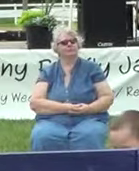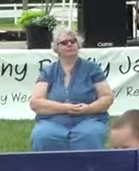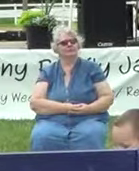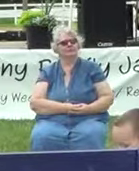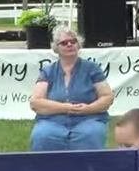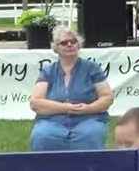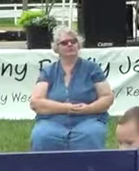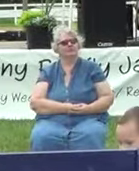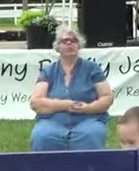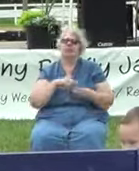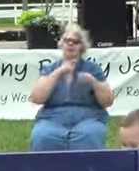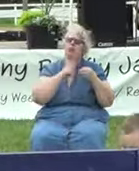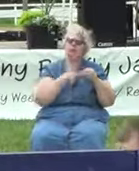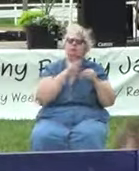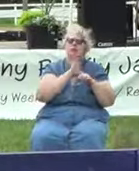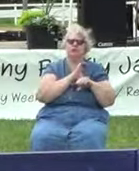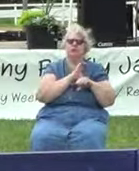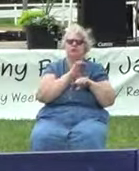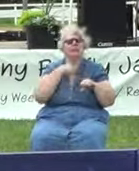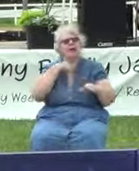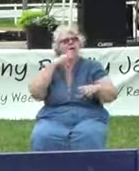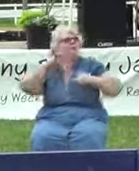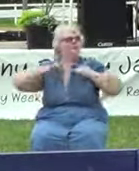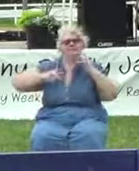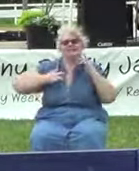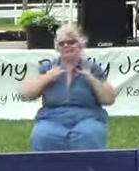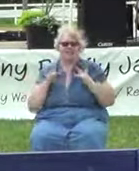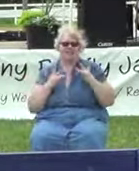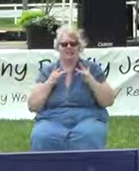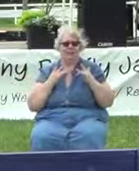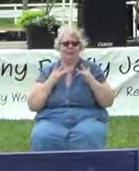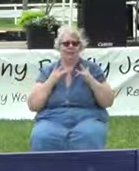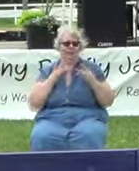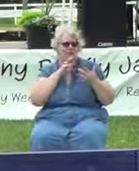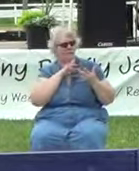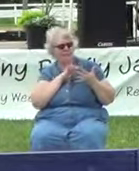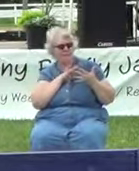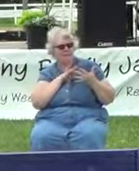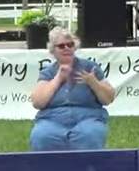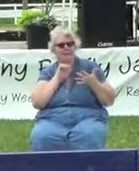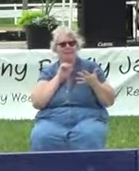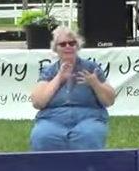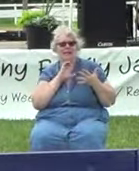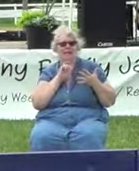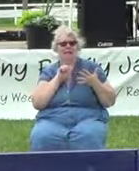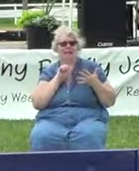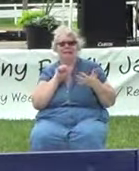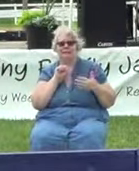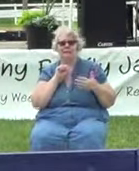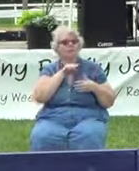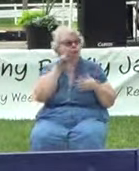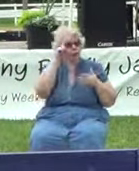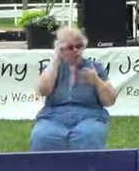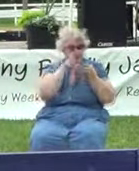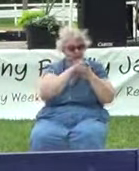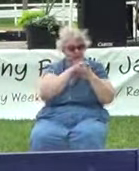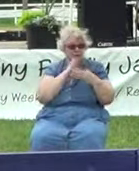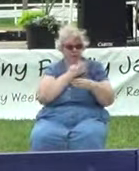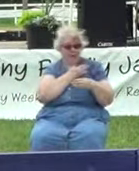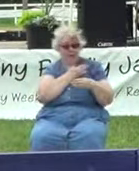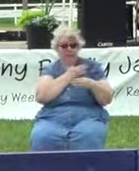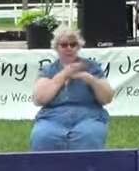it's about the church. I'm excited about getting into Acts here. You know, does anybody here believe our time's getting